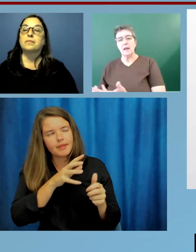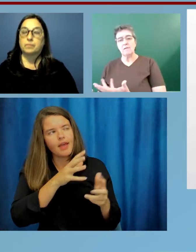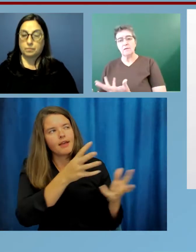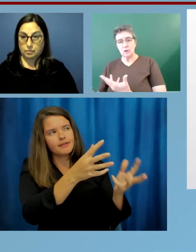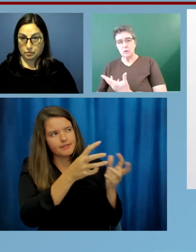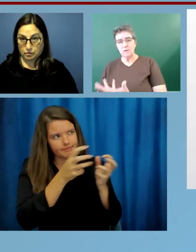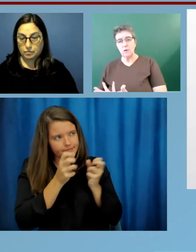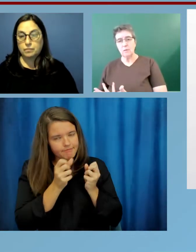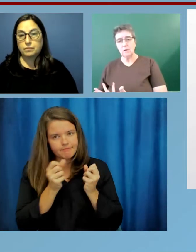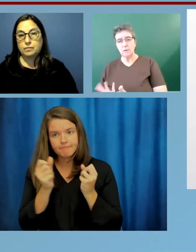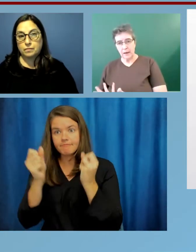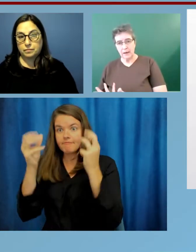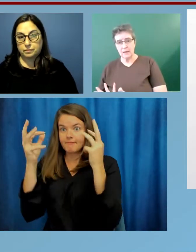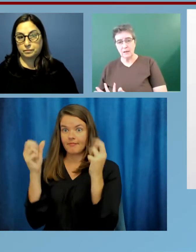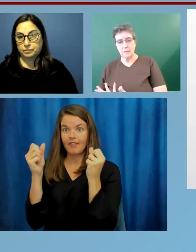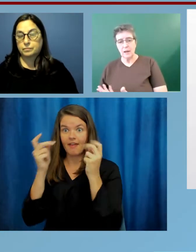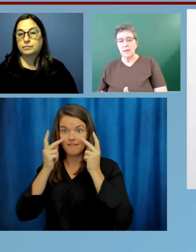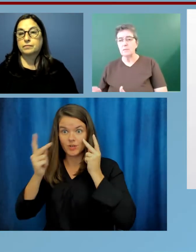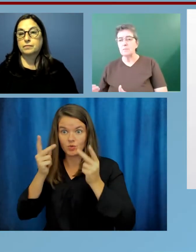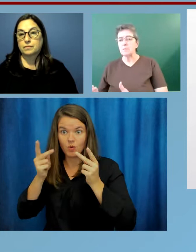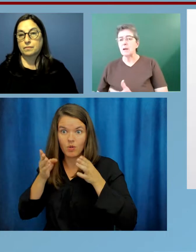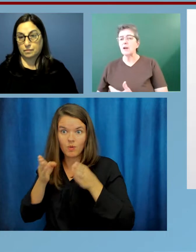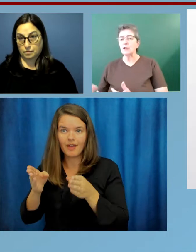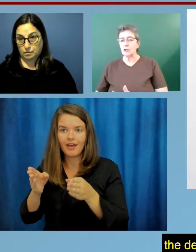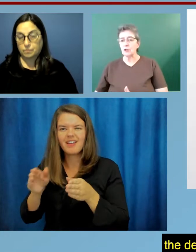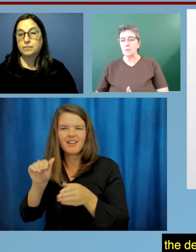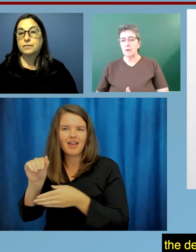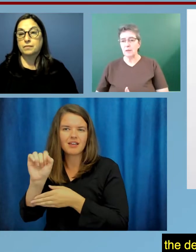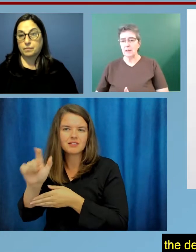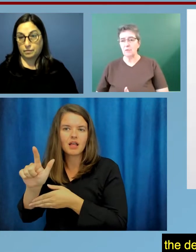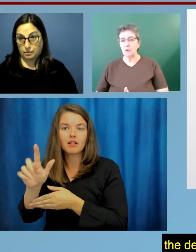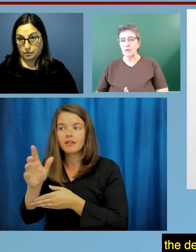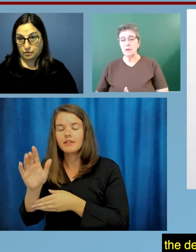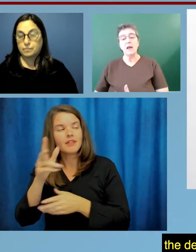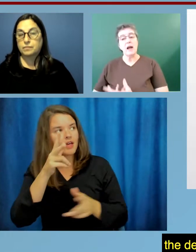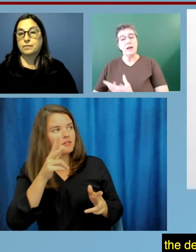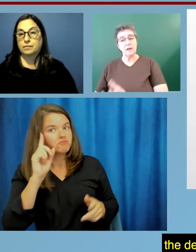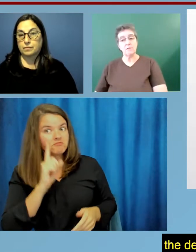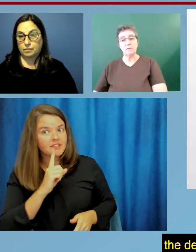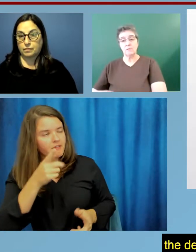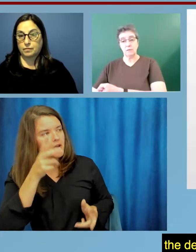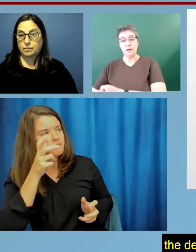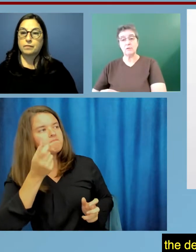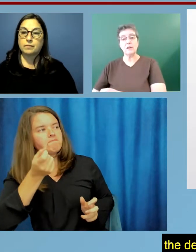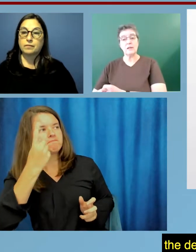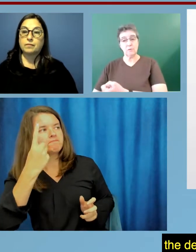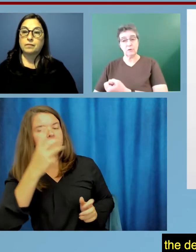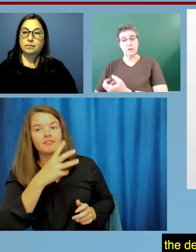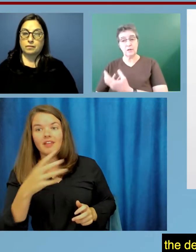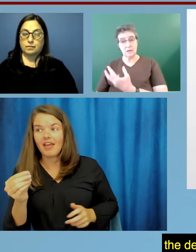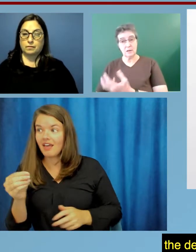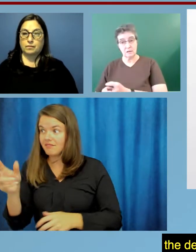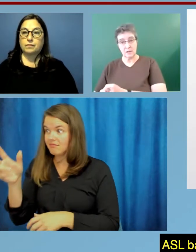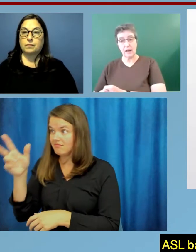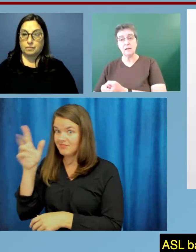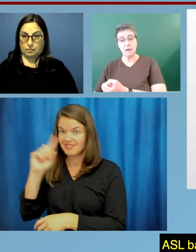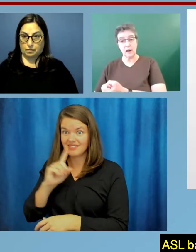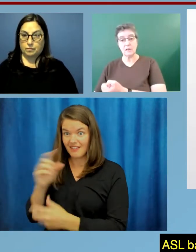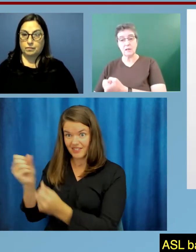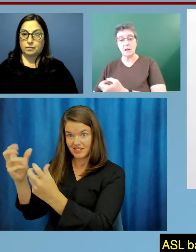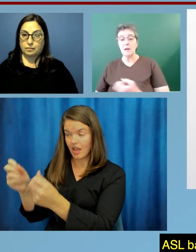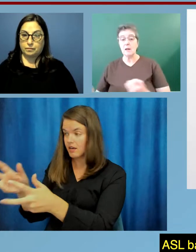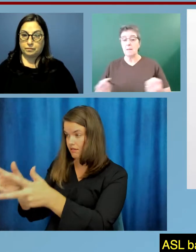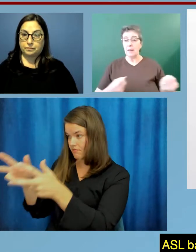in a visual form through ASL that's understood by the deaf person, and then rendering the deaf person's sign,